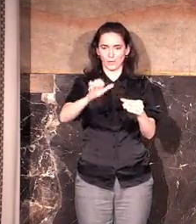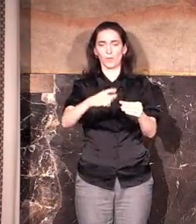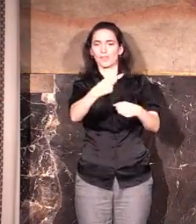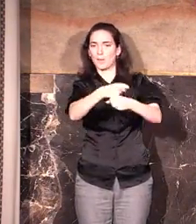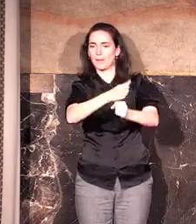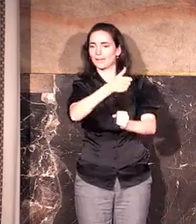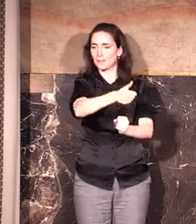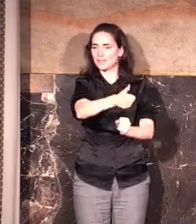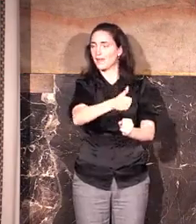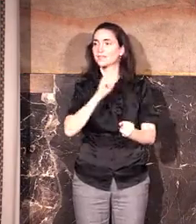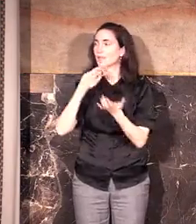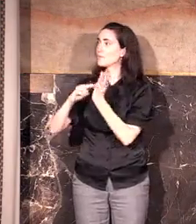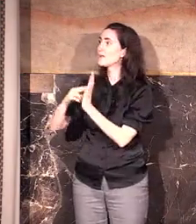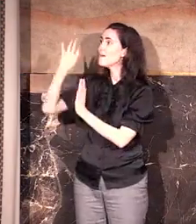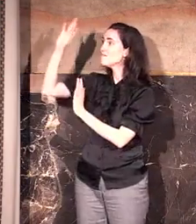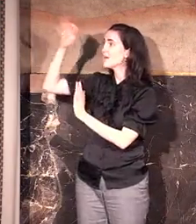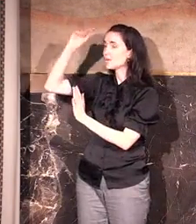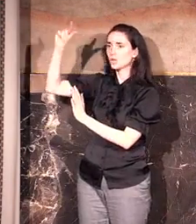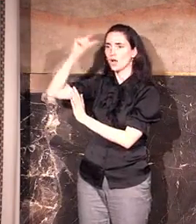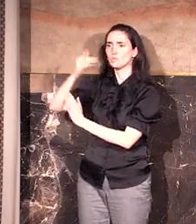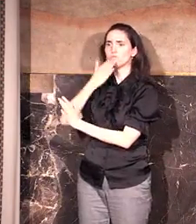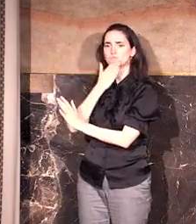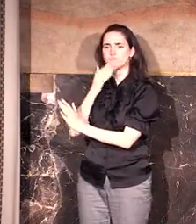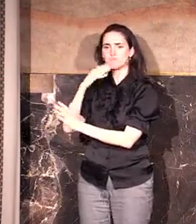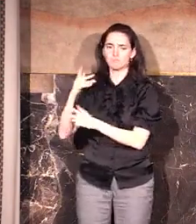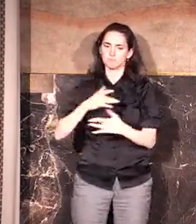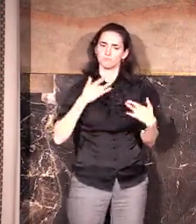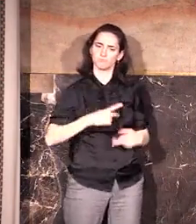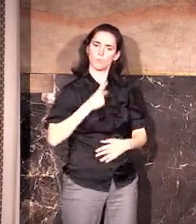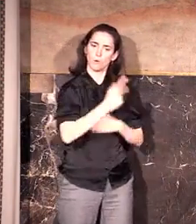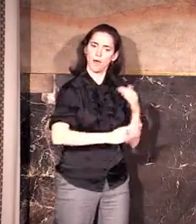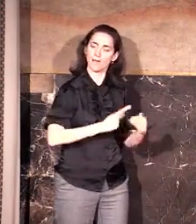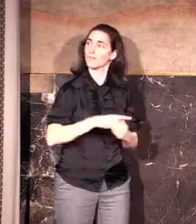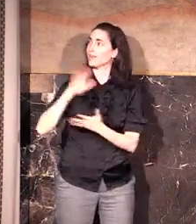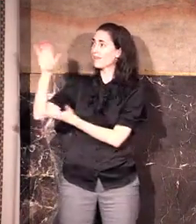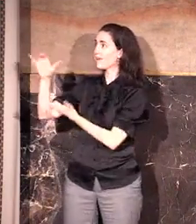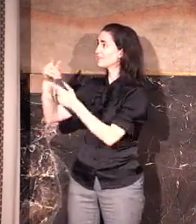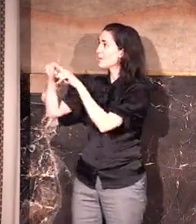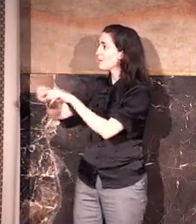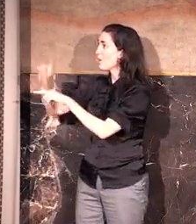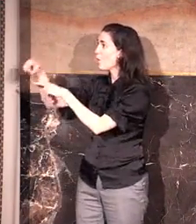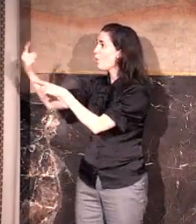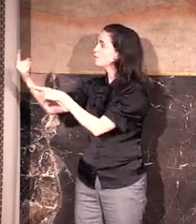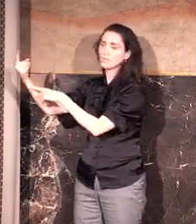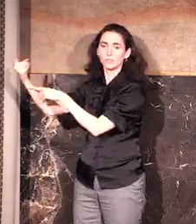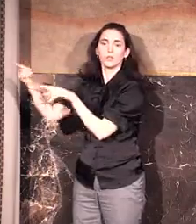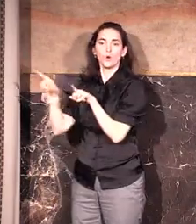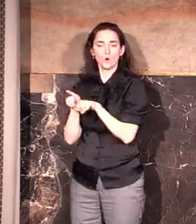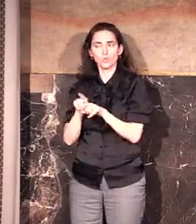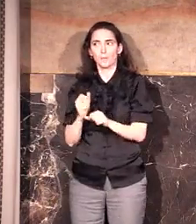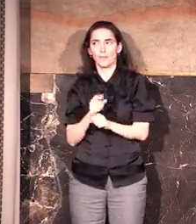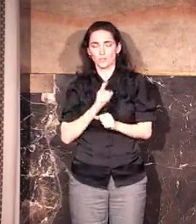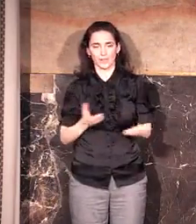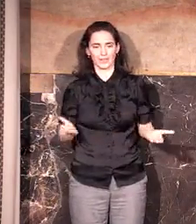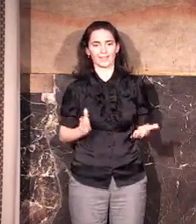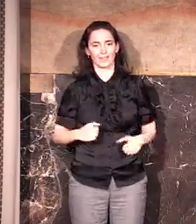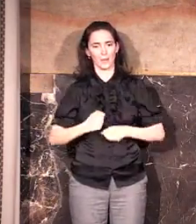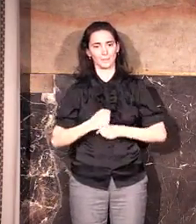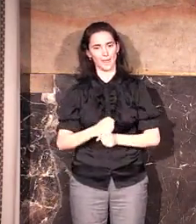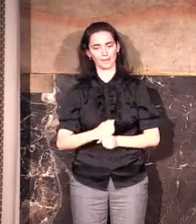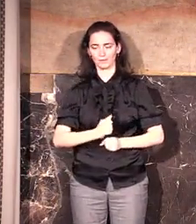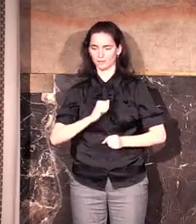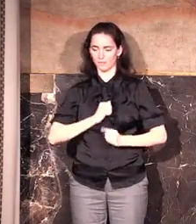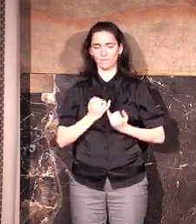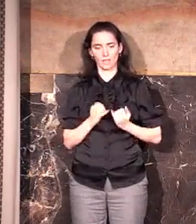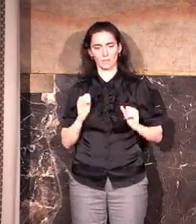government's kind 200,000 swabs. We want to also make sure that we have the ability to be more self-sufficient